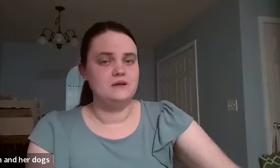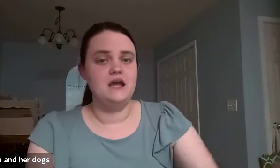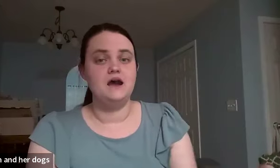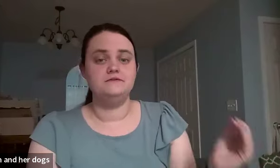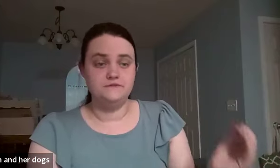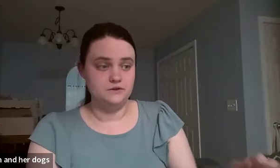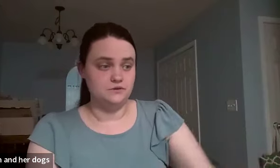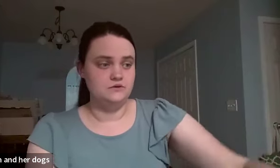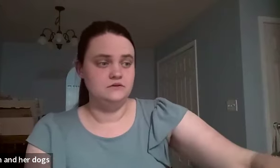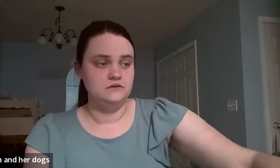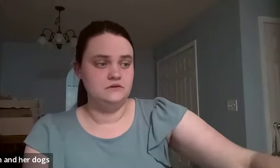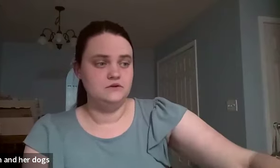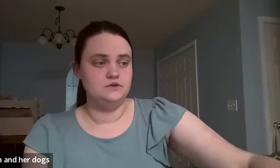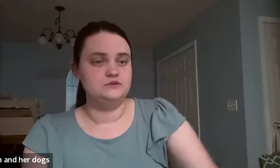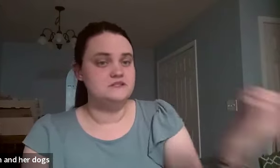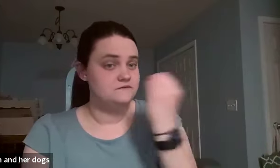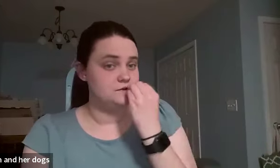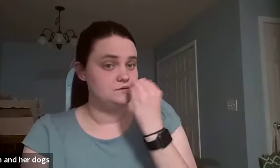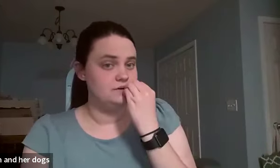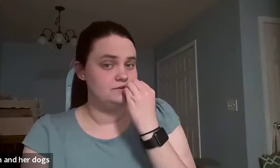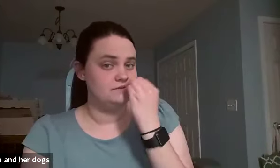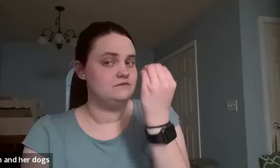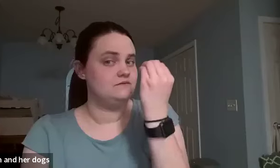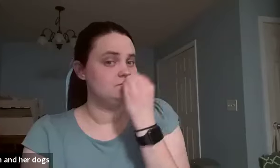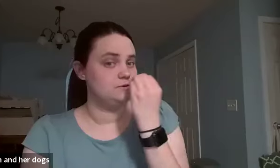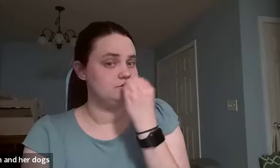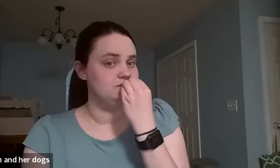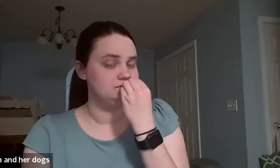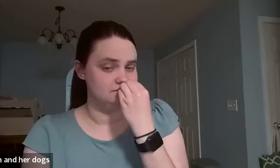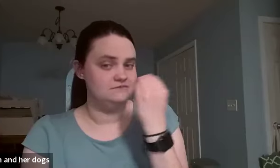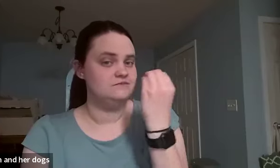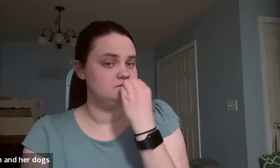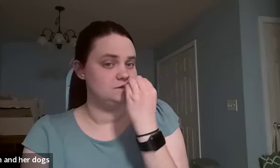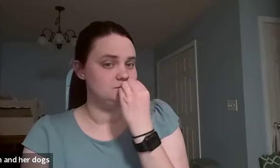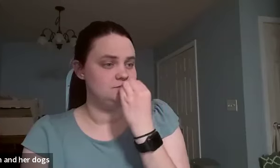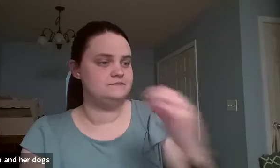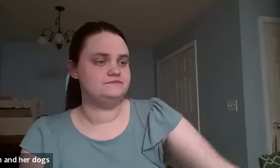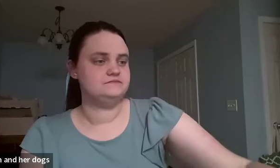we had food, which was food. Food. Food.